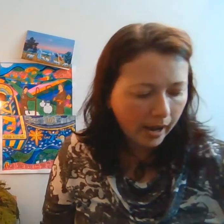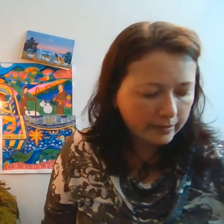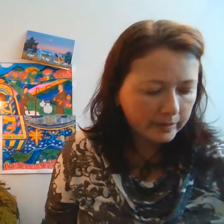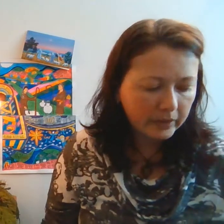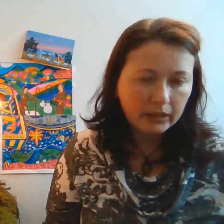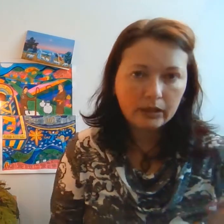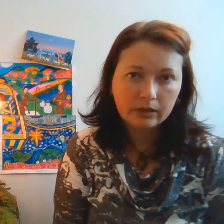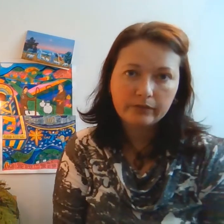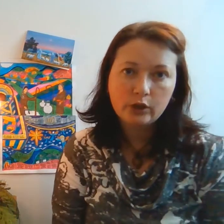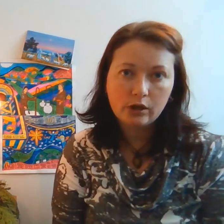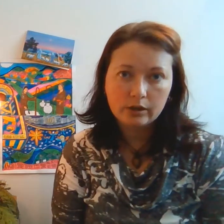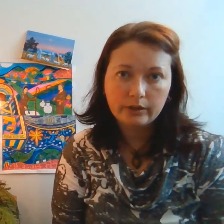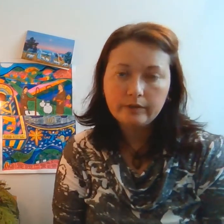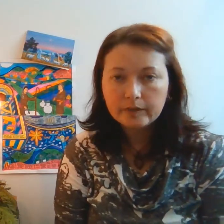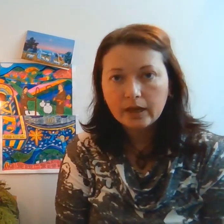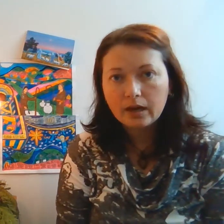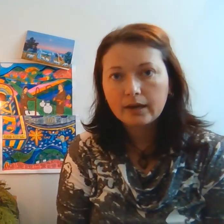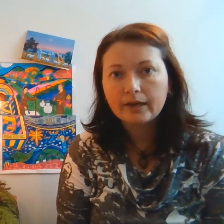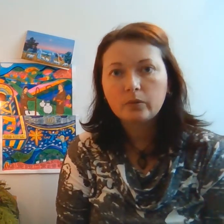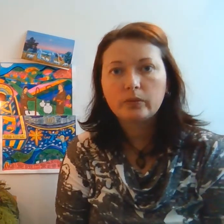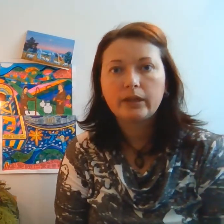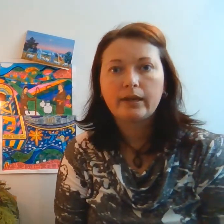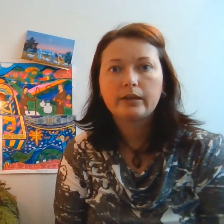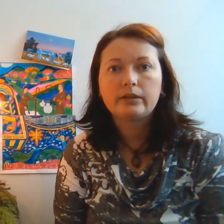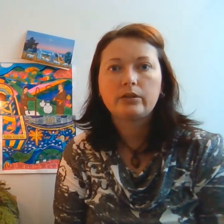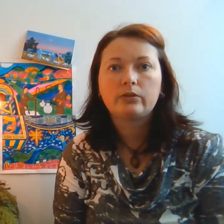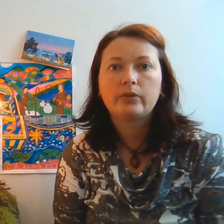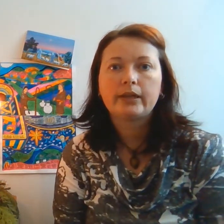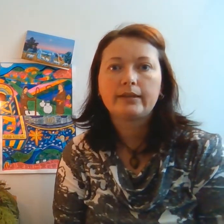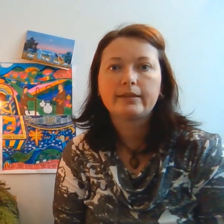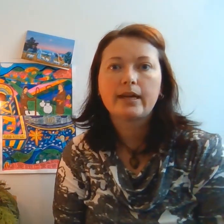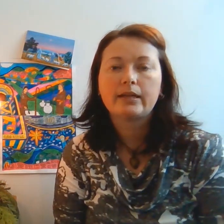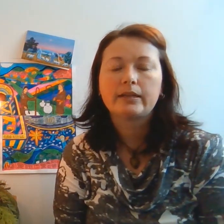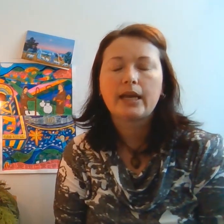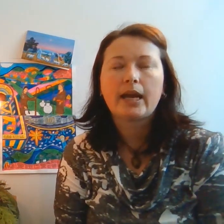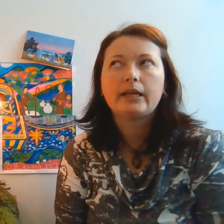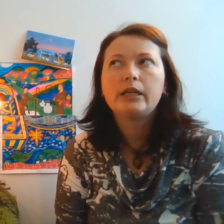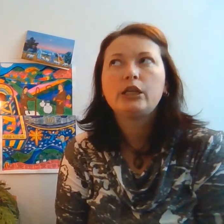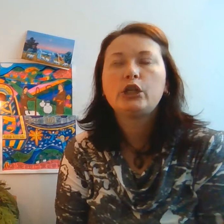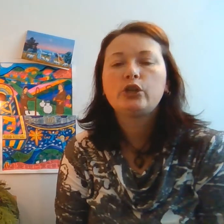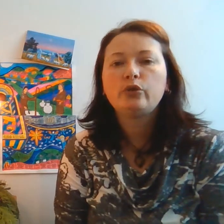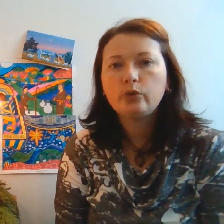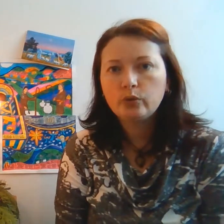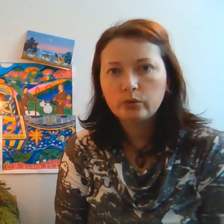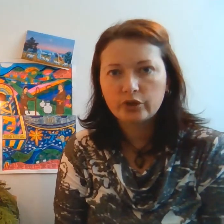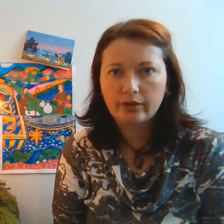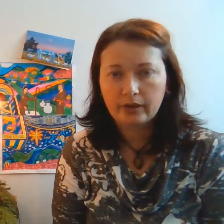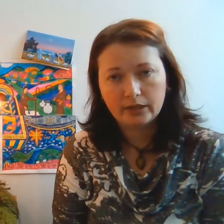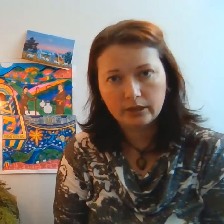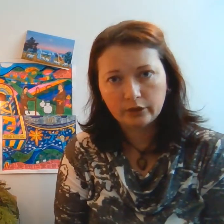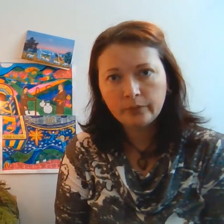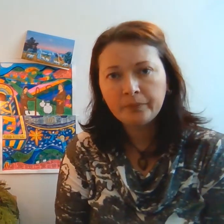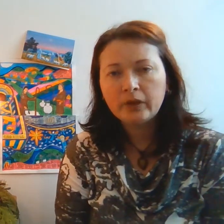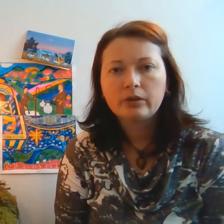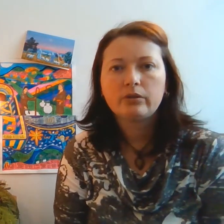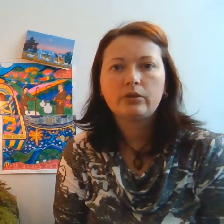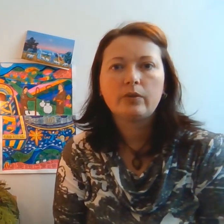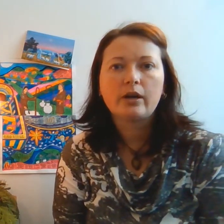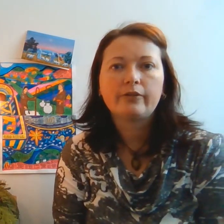And speaking of cards, I would like to extend a huge thank you to our